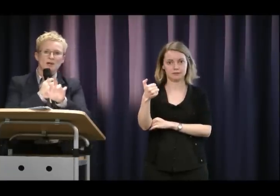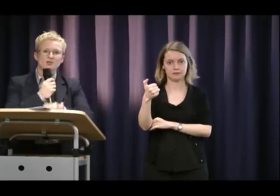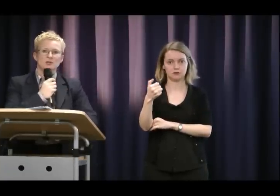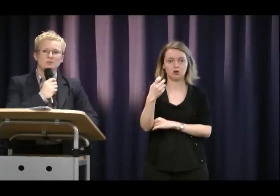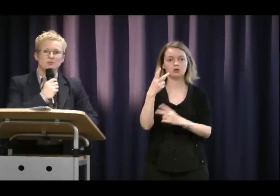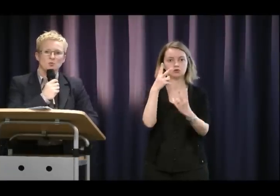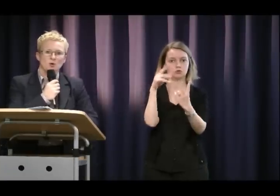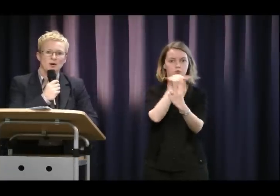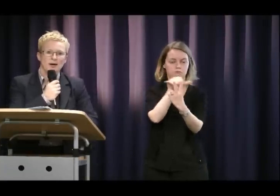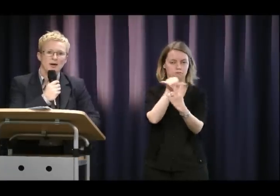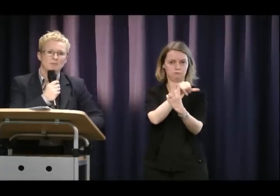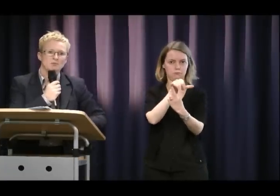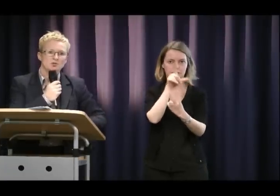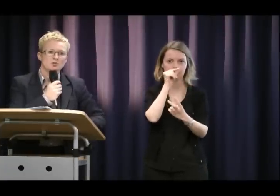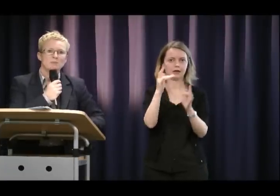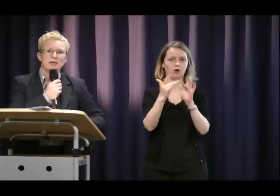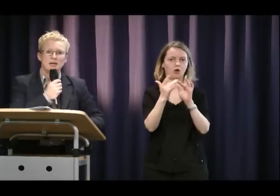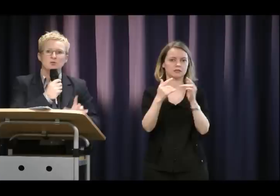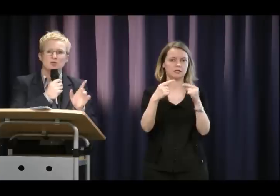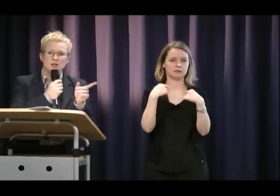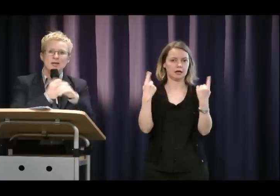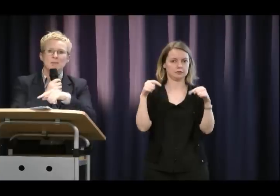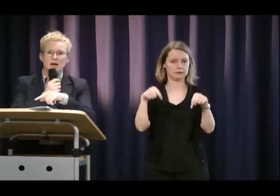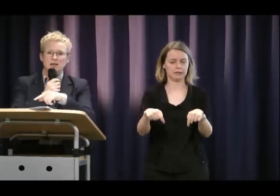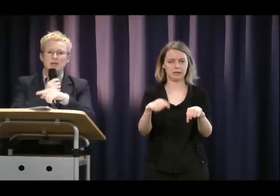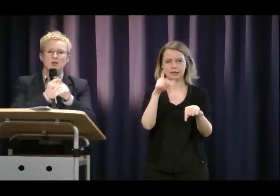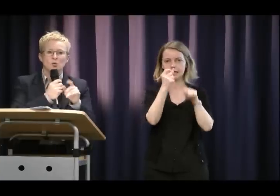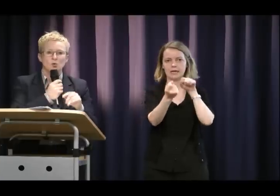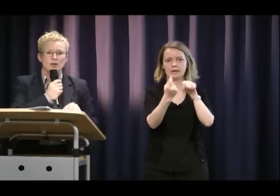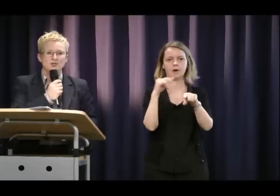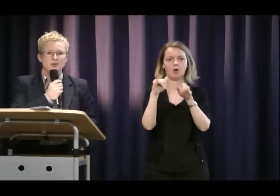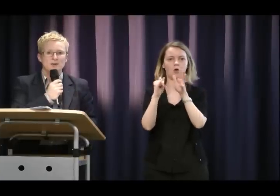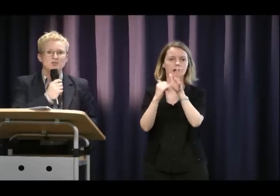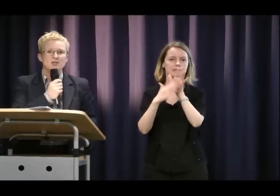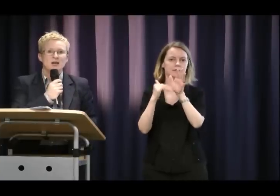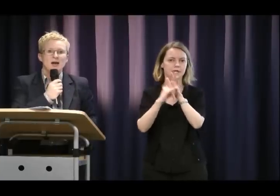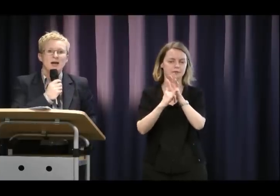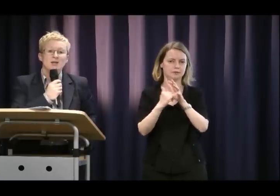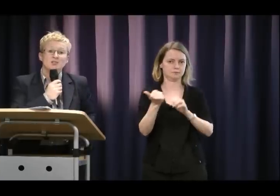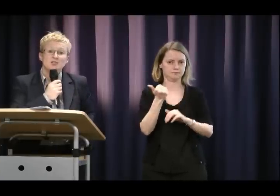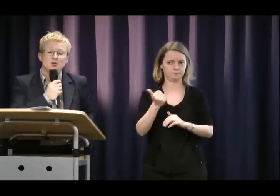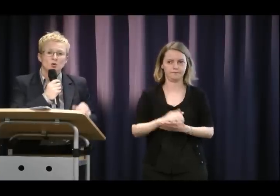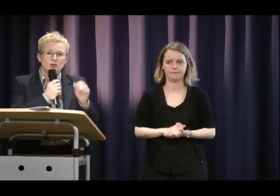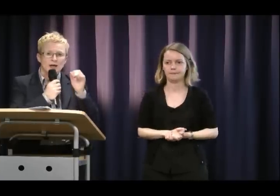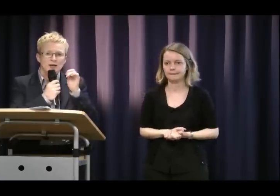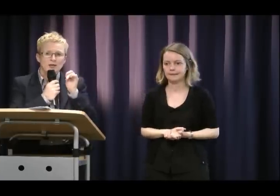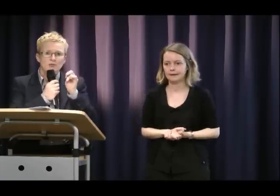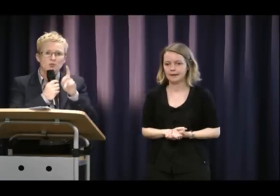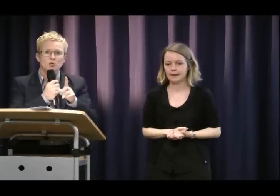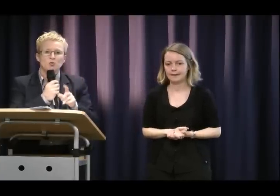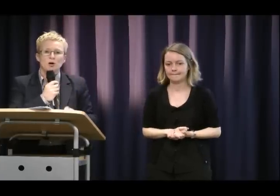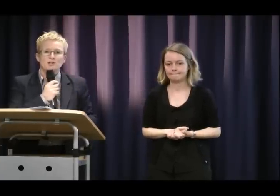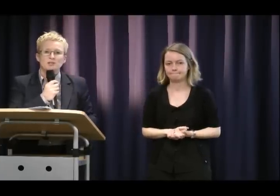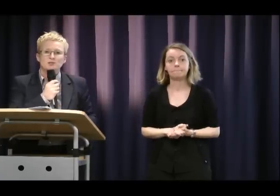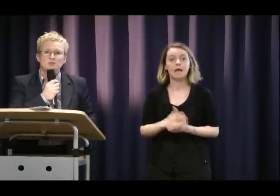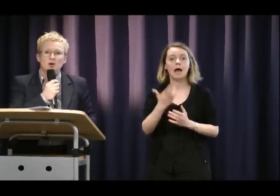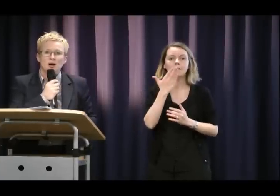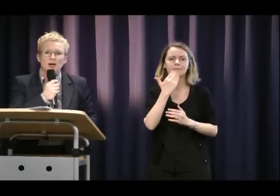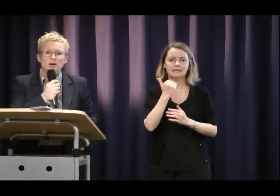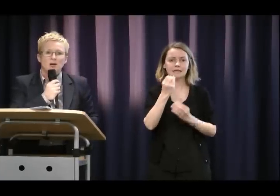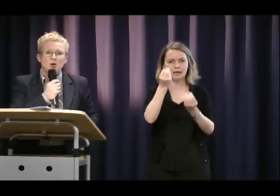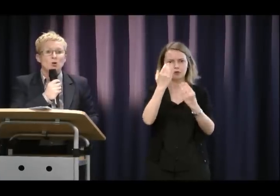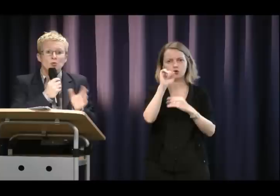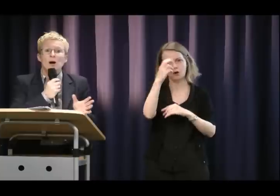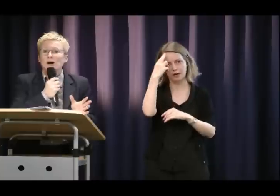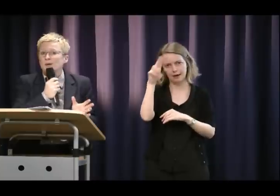two ways. If you're streaming in, you can email in or SMS. And as I said earlier, if you could